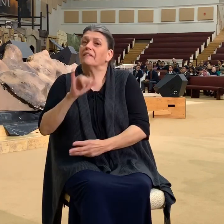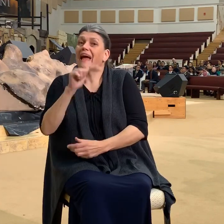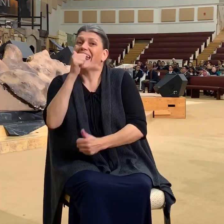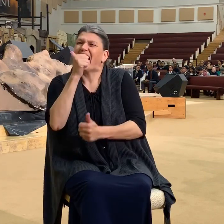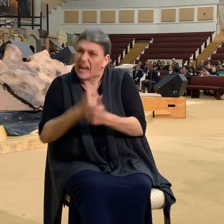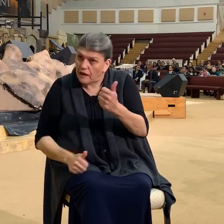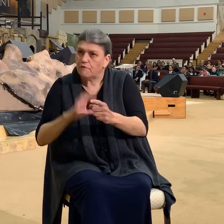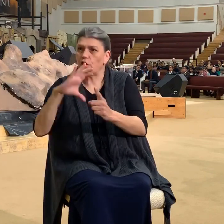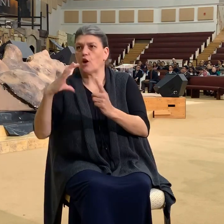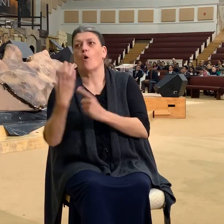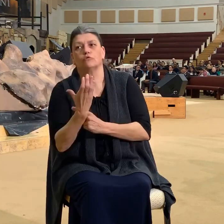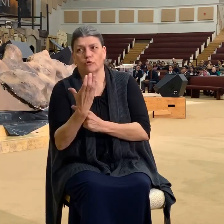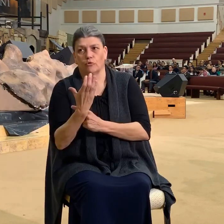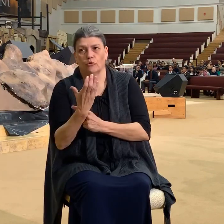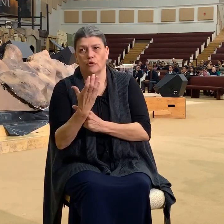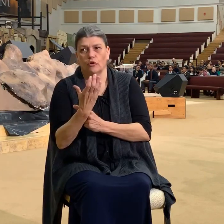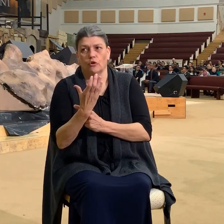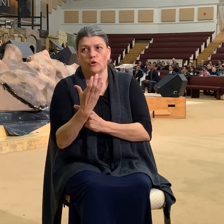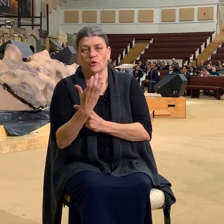culture.